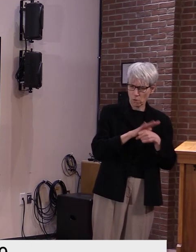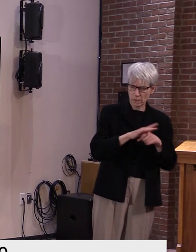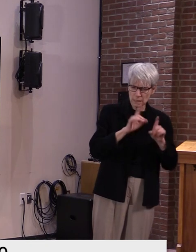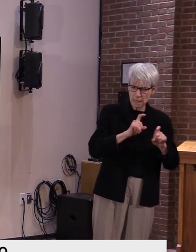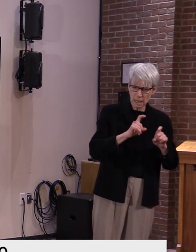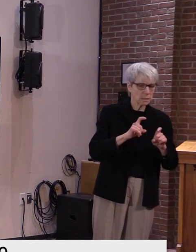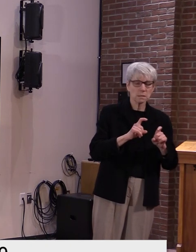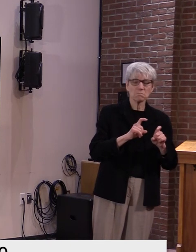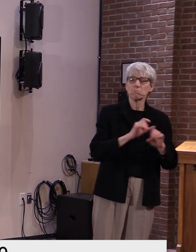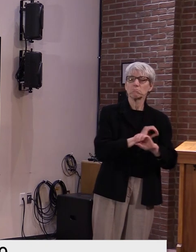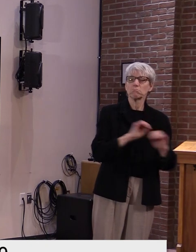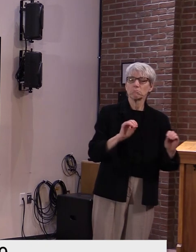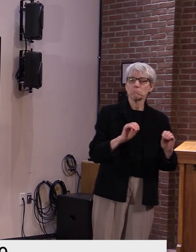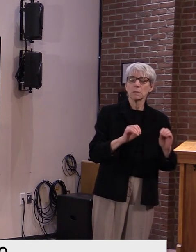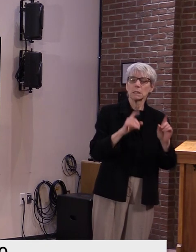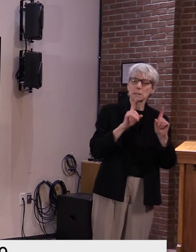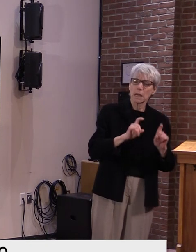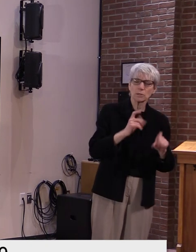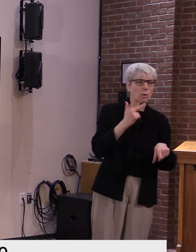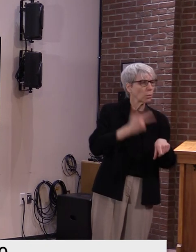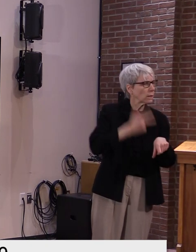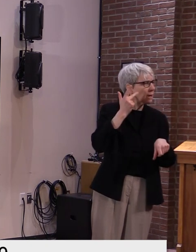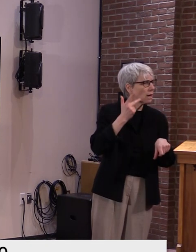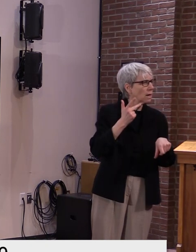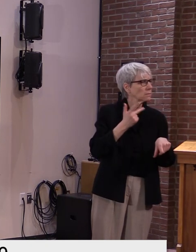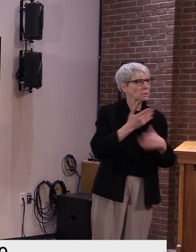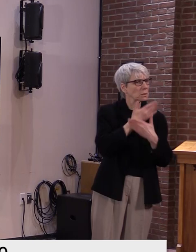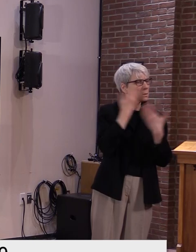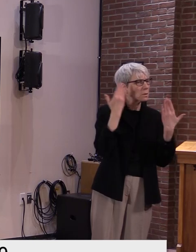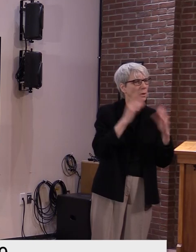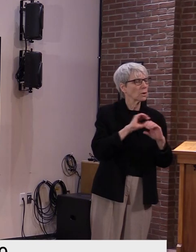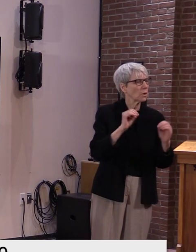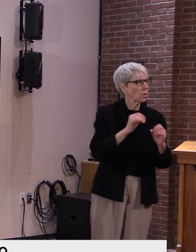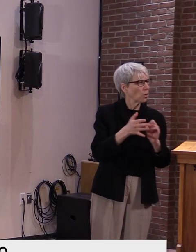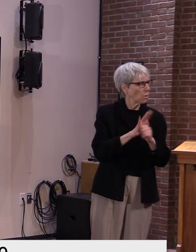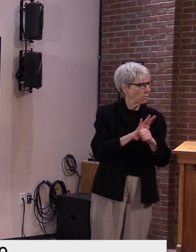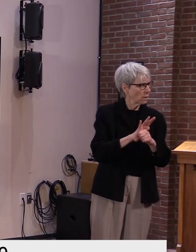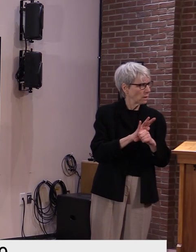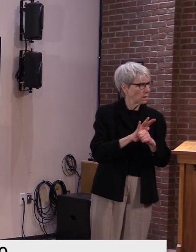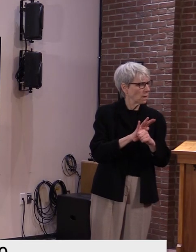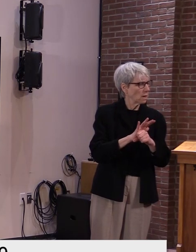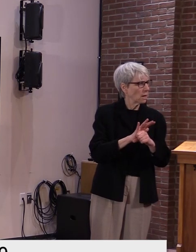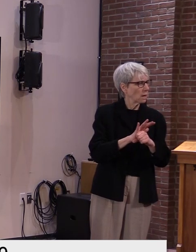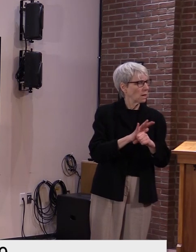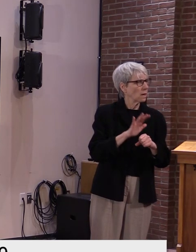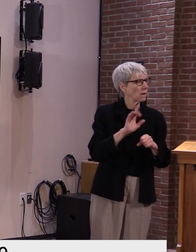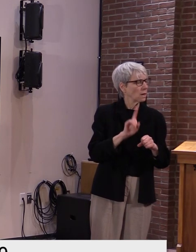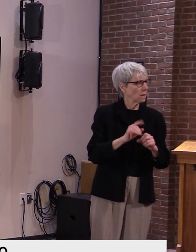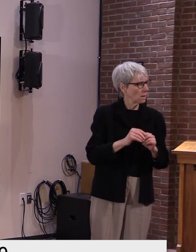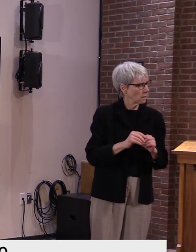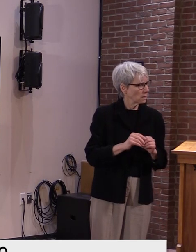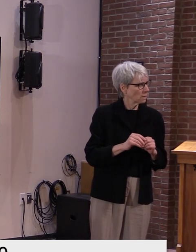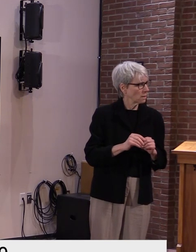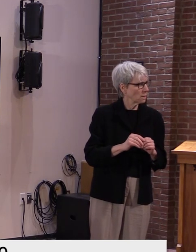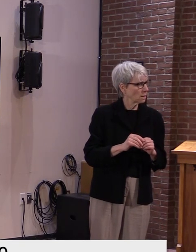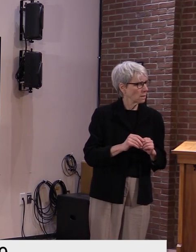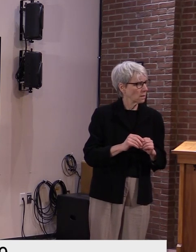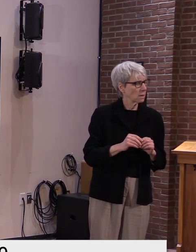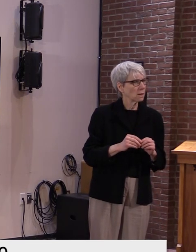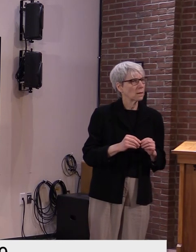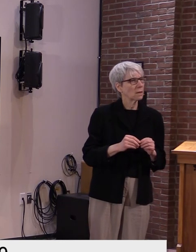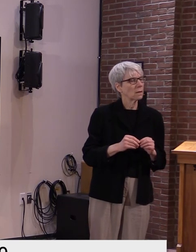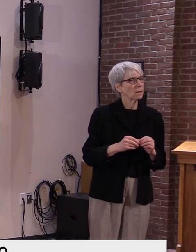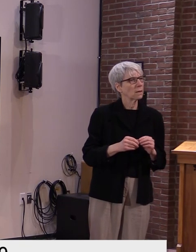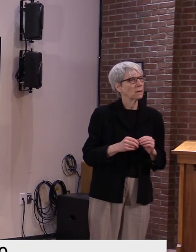swore that she wasn't in church on that Sunday service and all of that, and the accusations have come